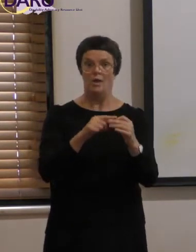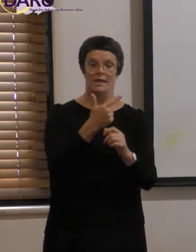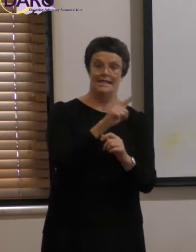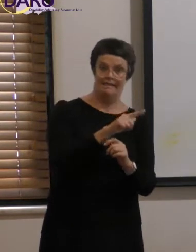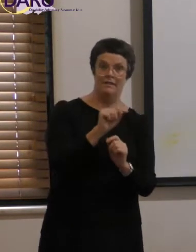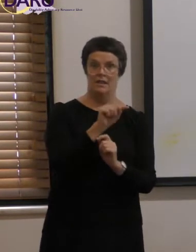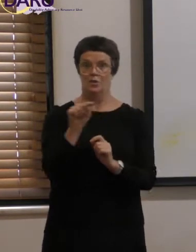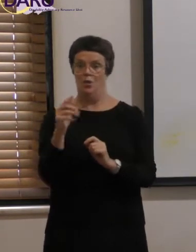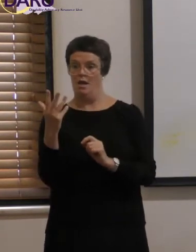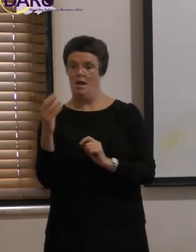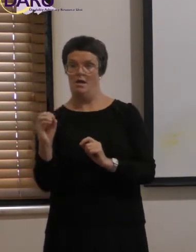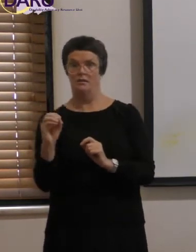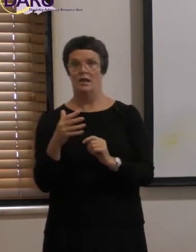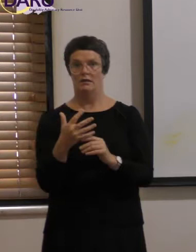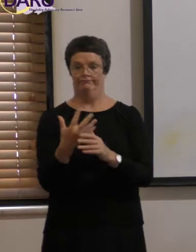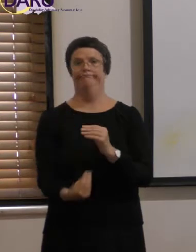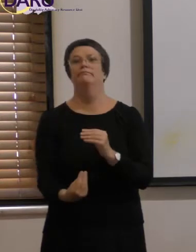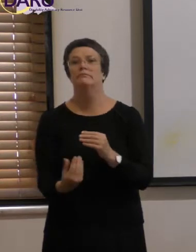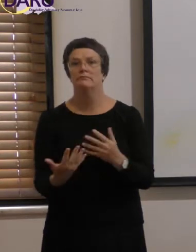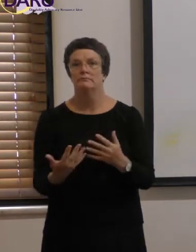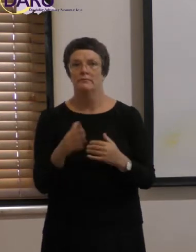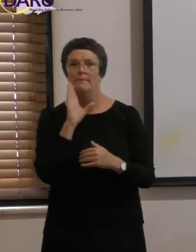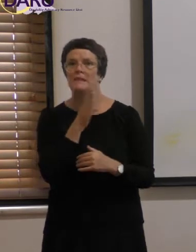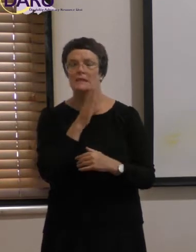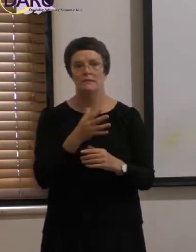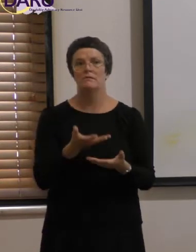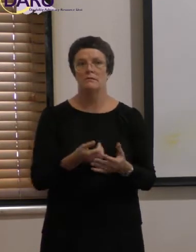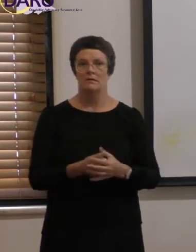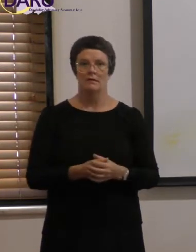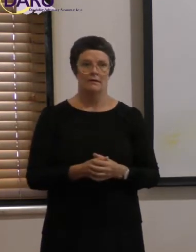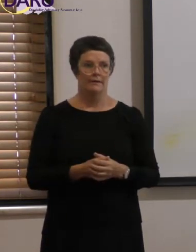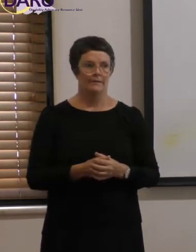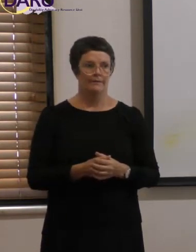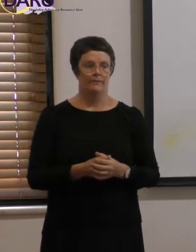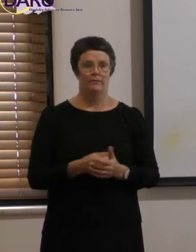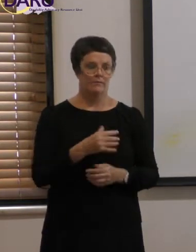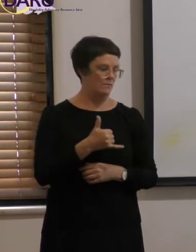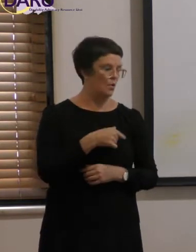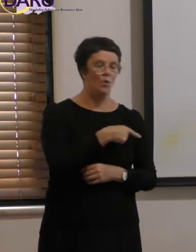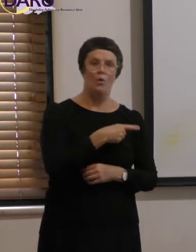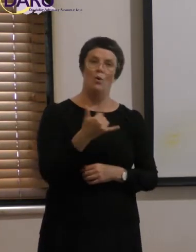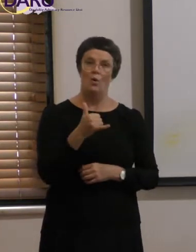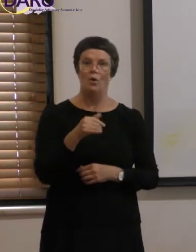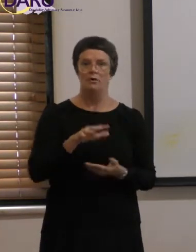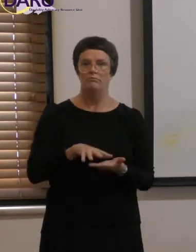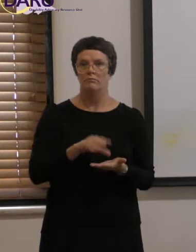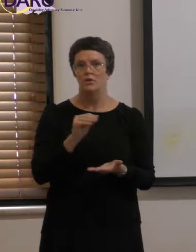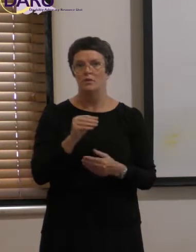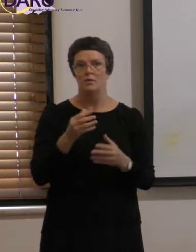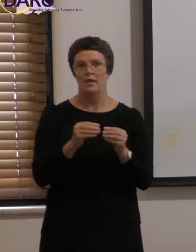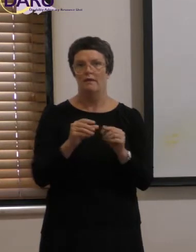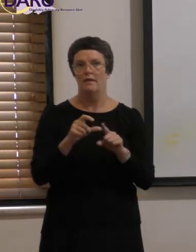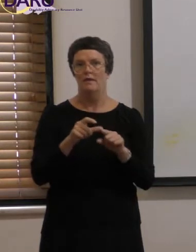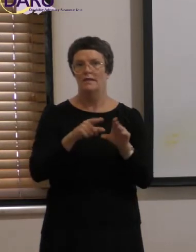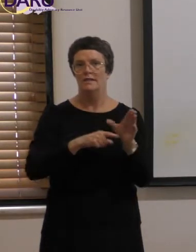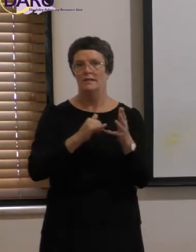Yeah. And so the new nationally consistent collection of data is meant to address that, because that, if you have, I